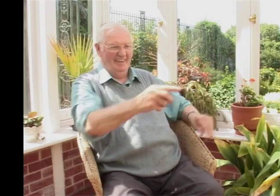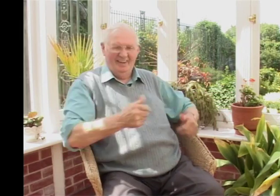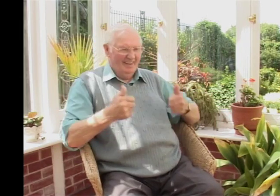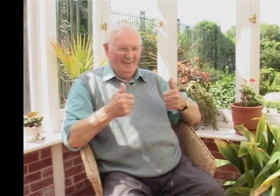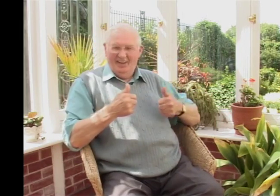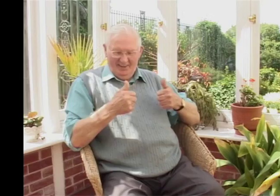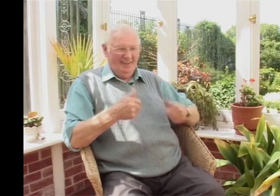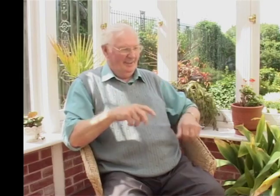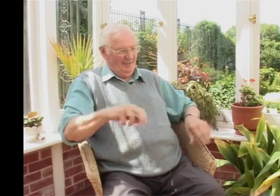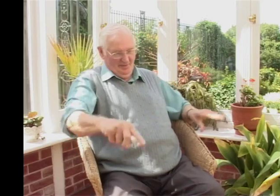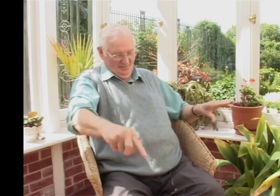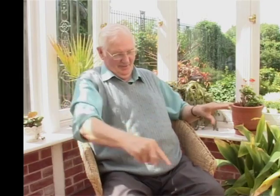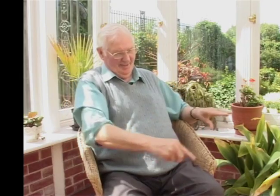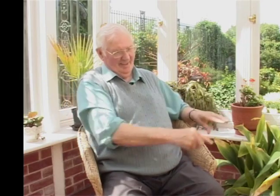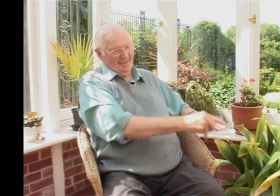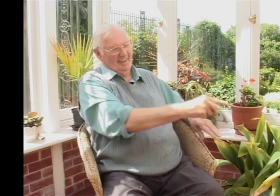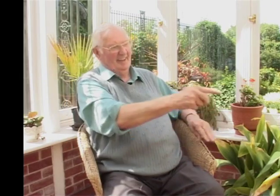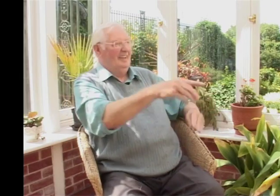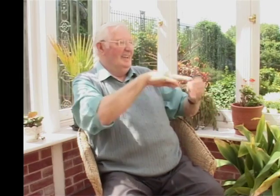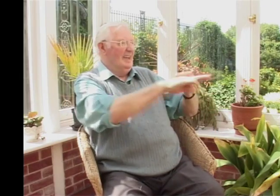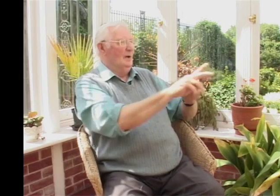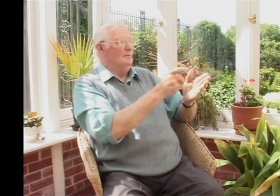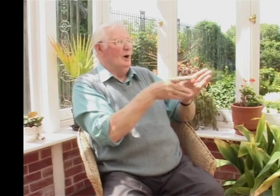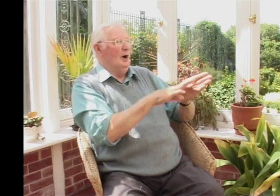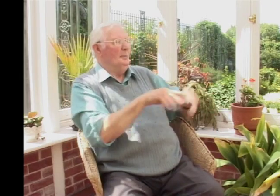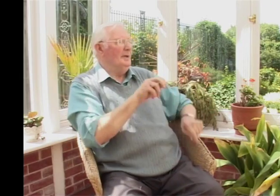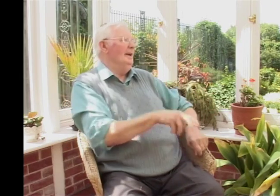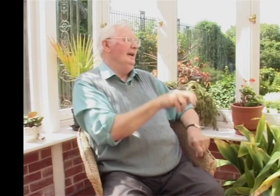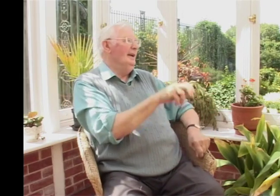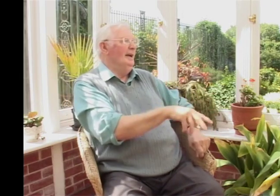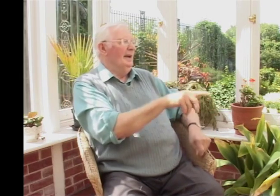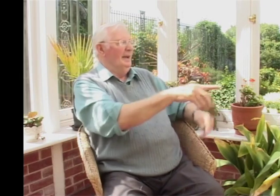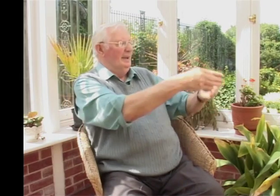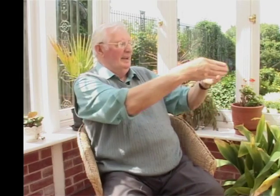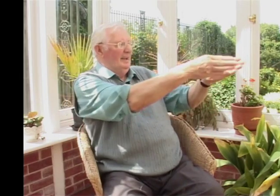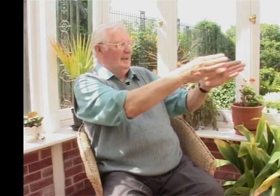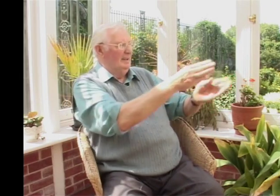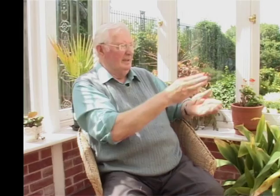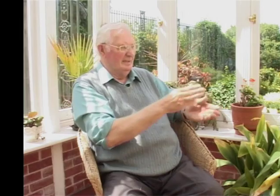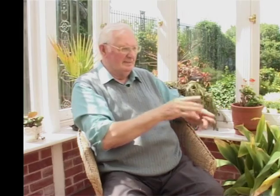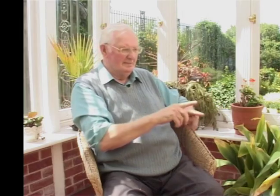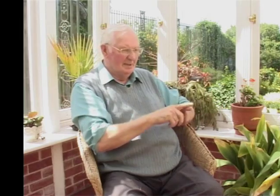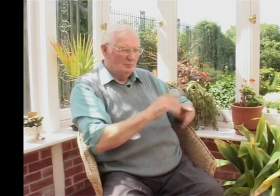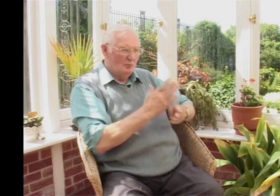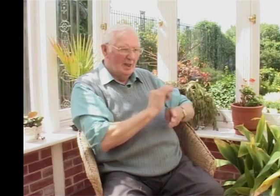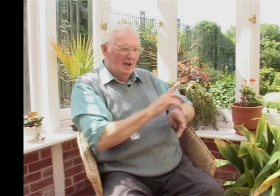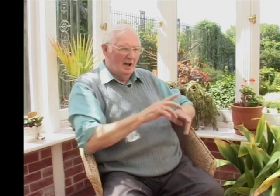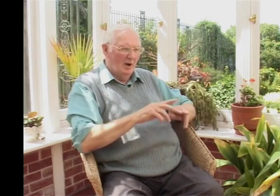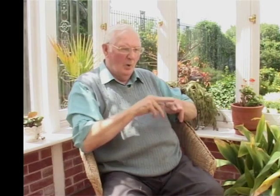So we left home and we walked up towards the farm. We went through the gates and we realised this is